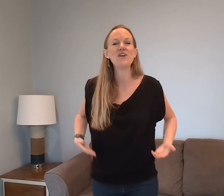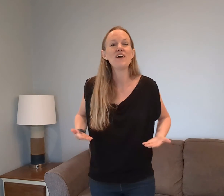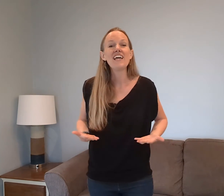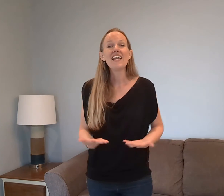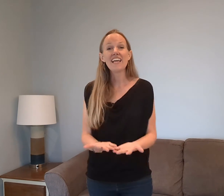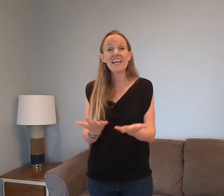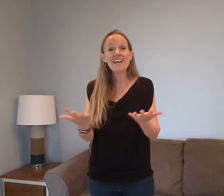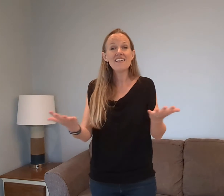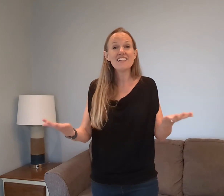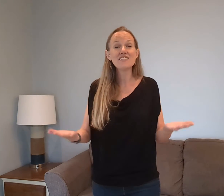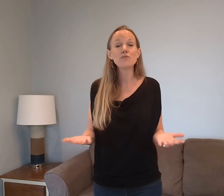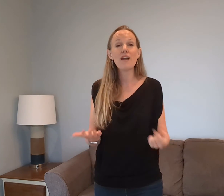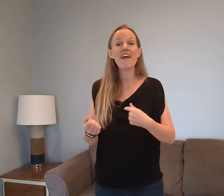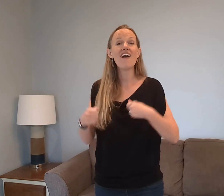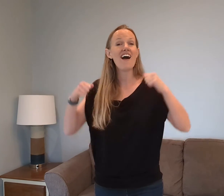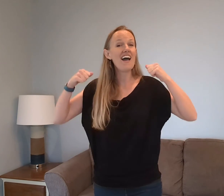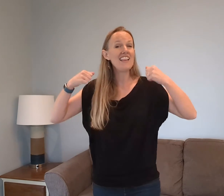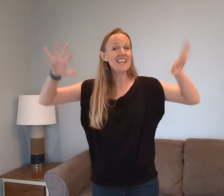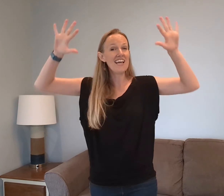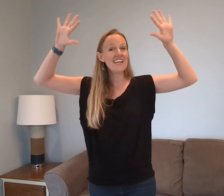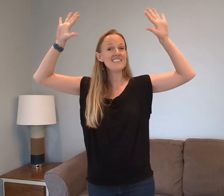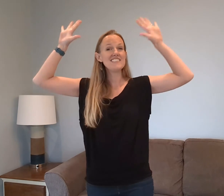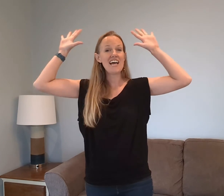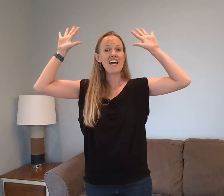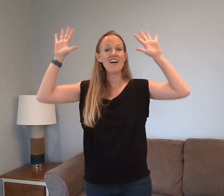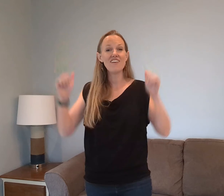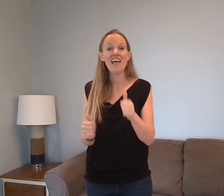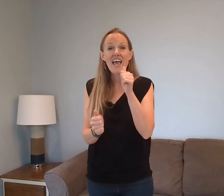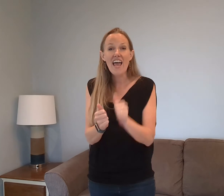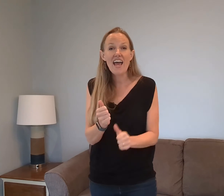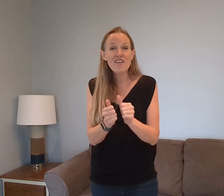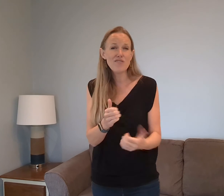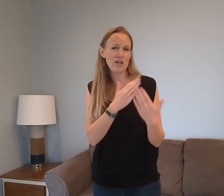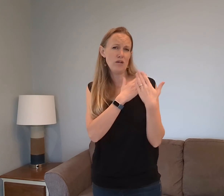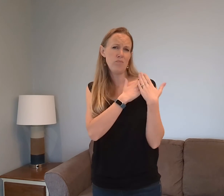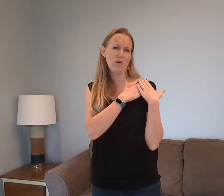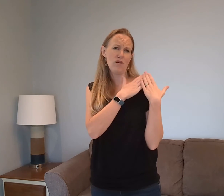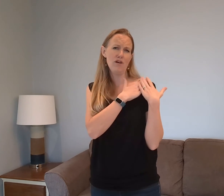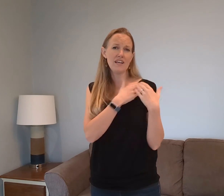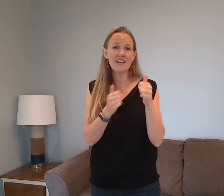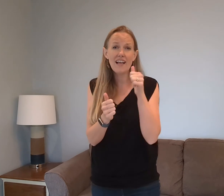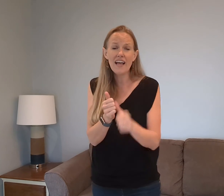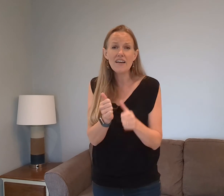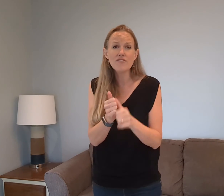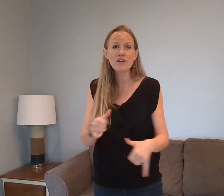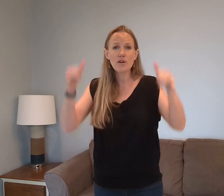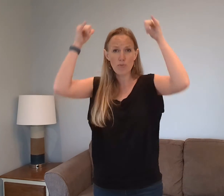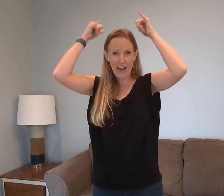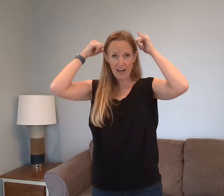So here is where I lay it down, every burden, every